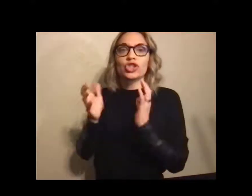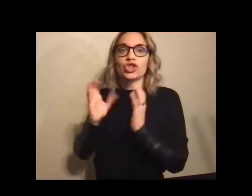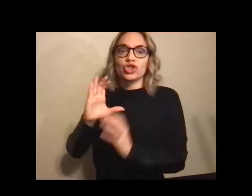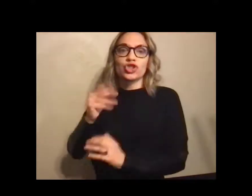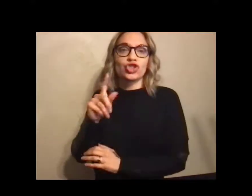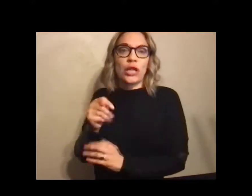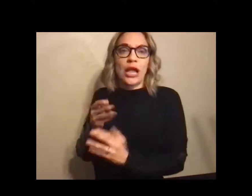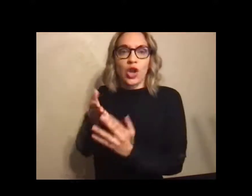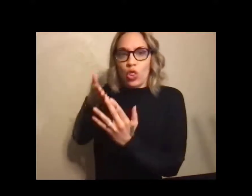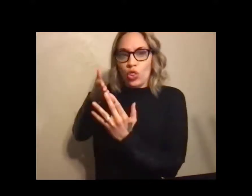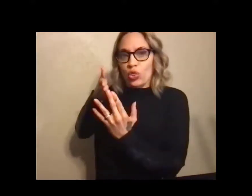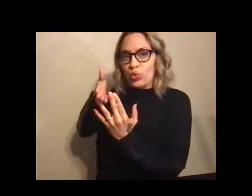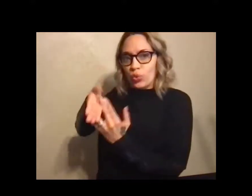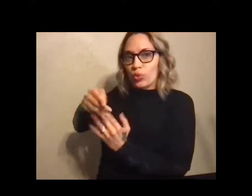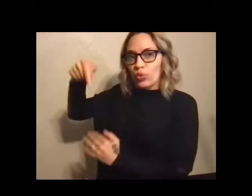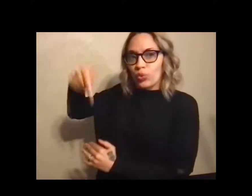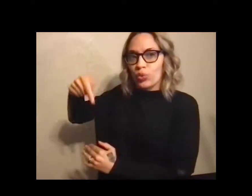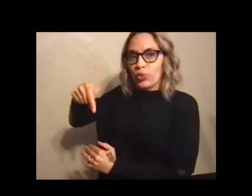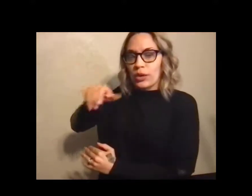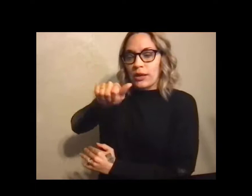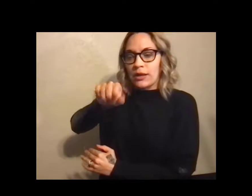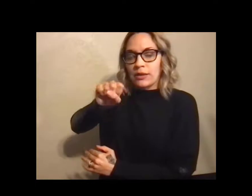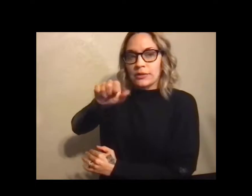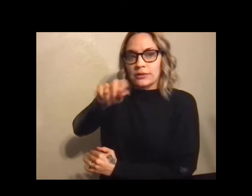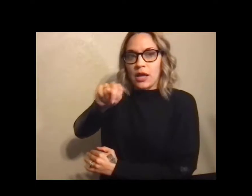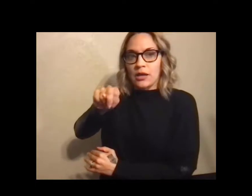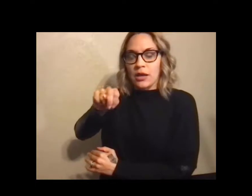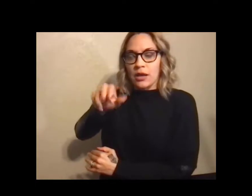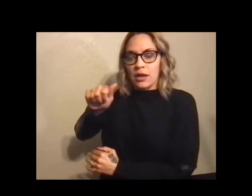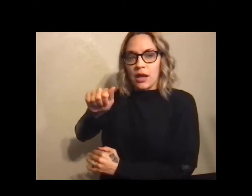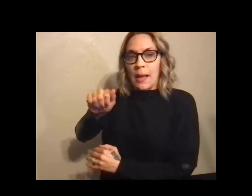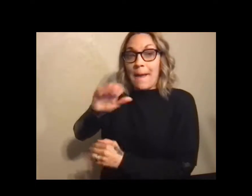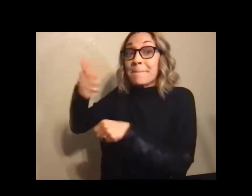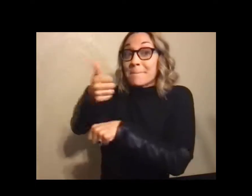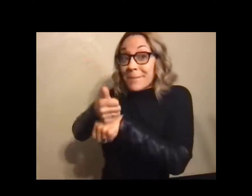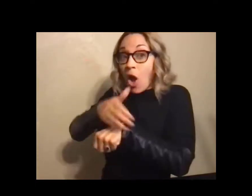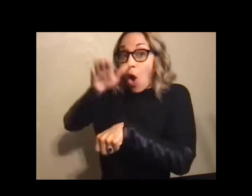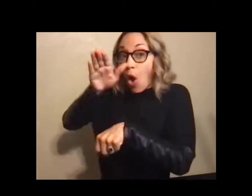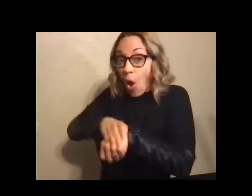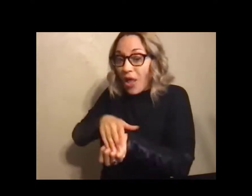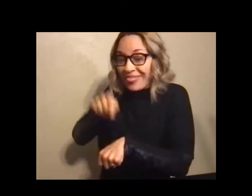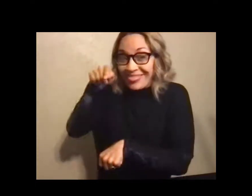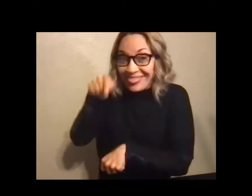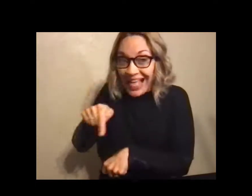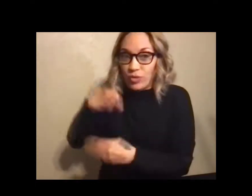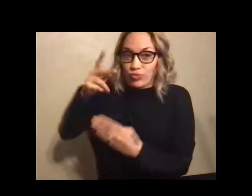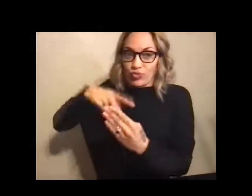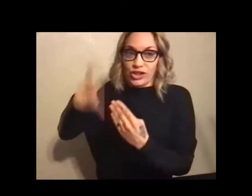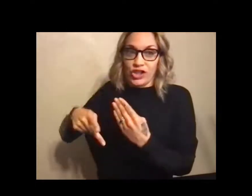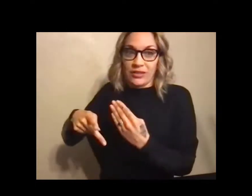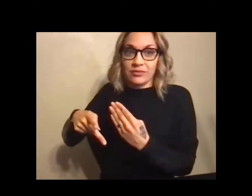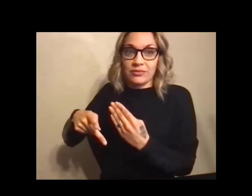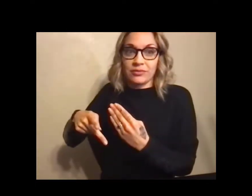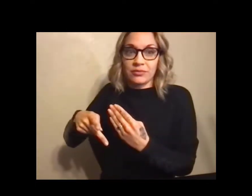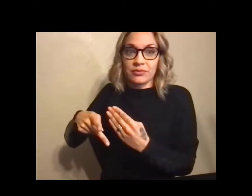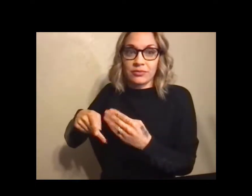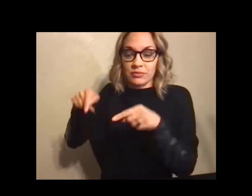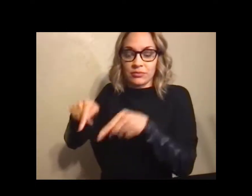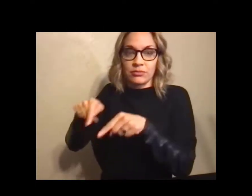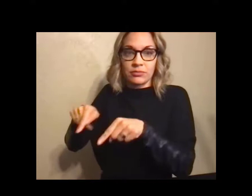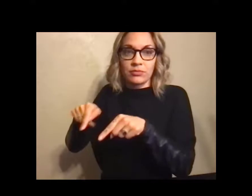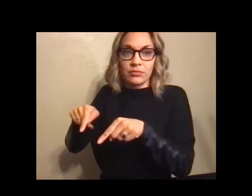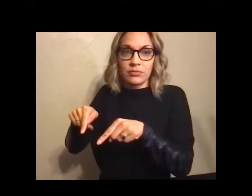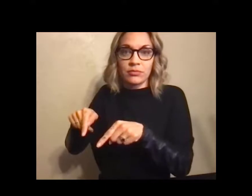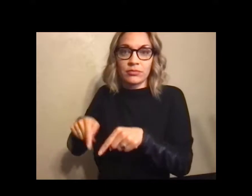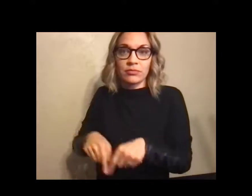And then there's no email. You have a chat function. So you chat right in the software, right in Asana, based on the tasks and based